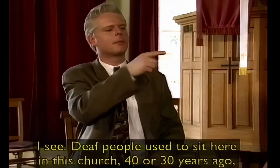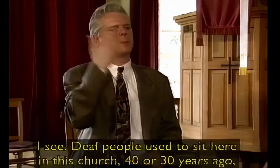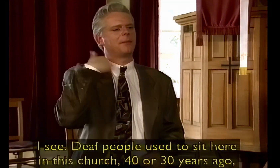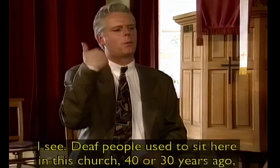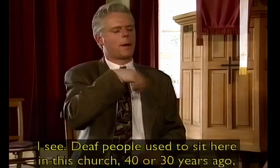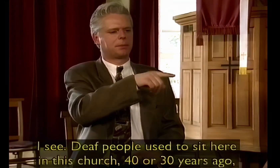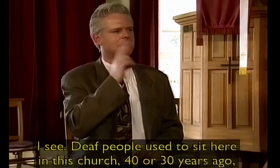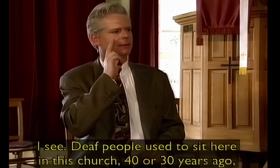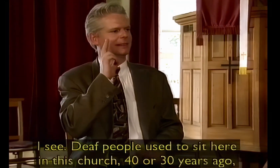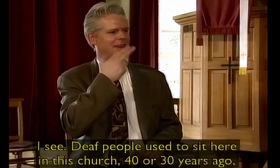I see.